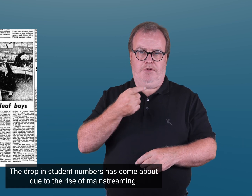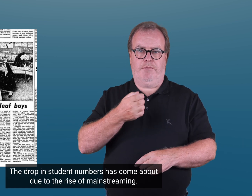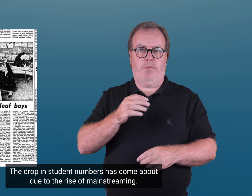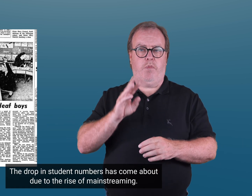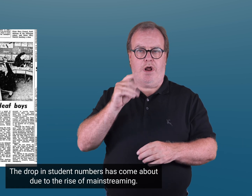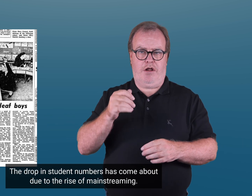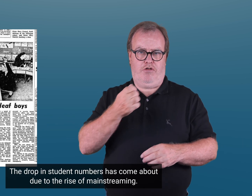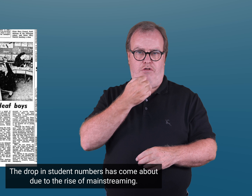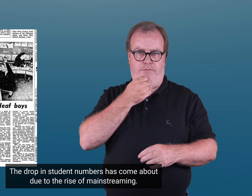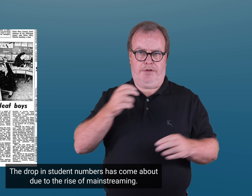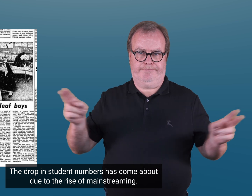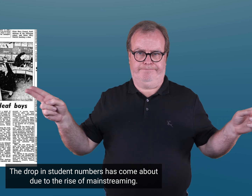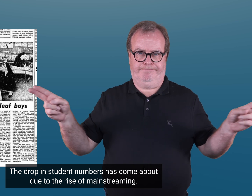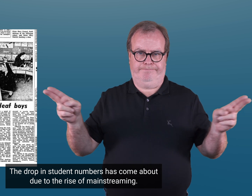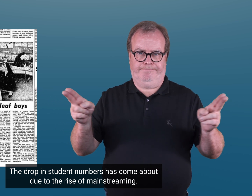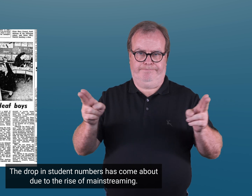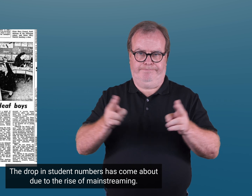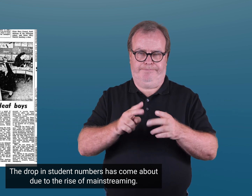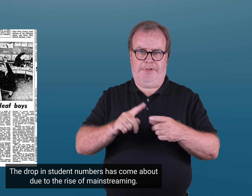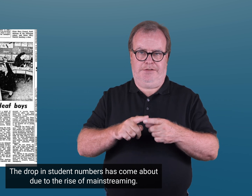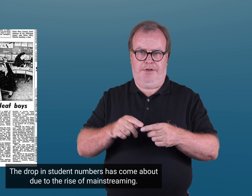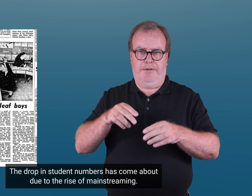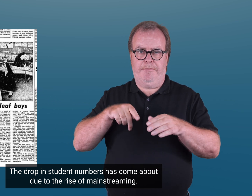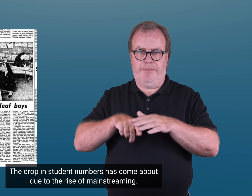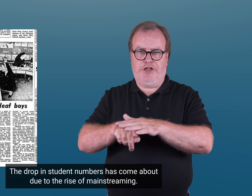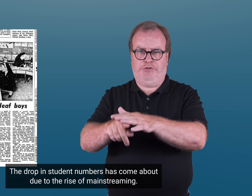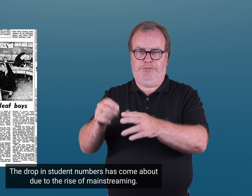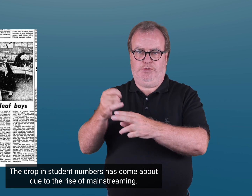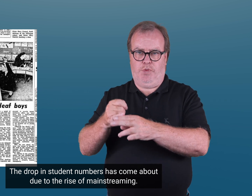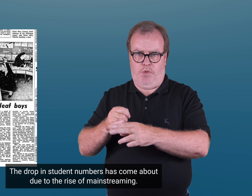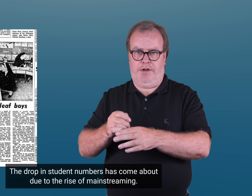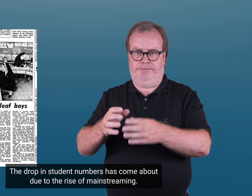The drop in student numbers has come about due to the rise of mainstreaming.